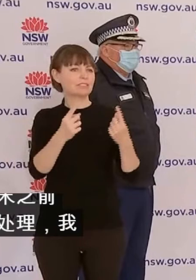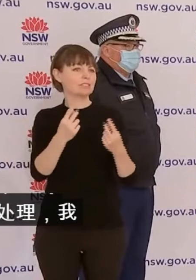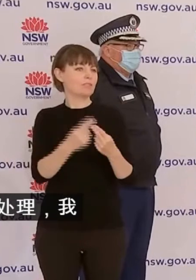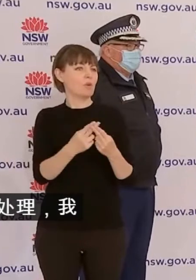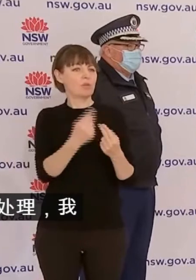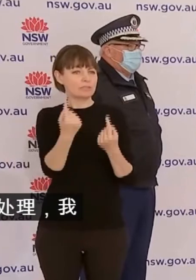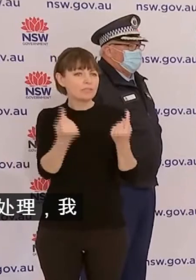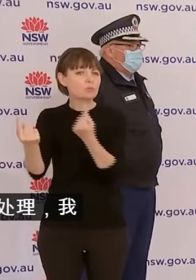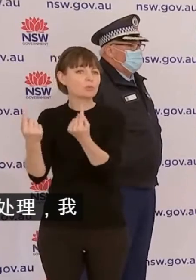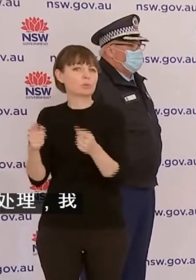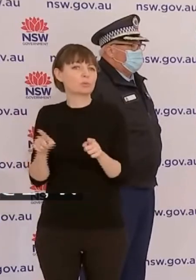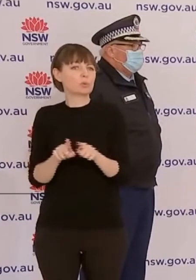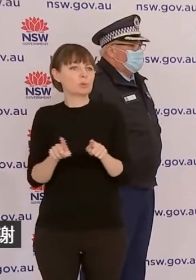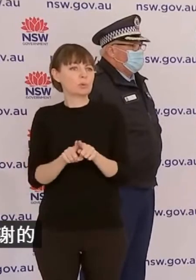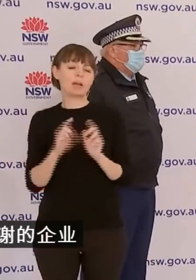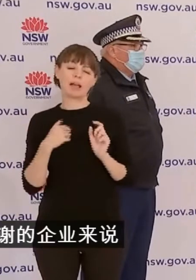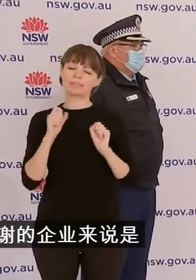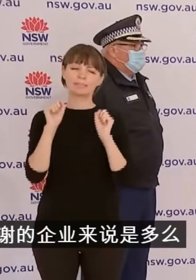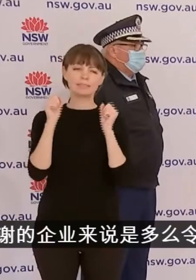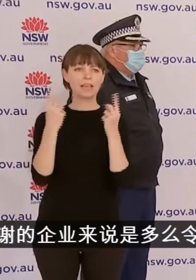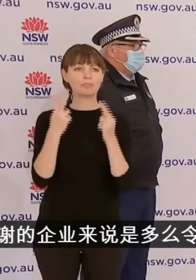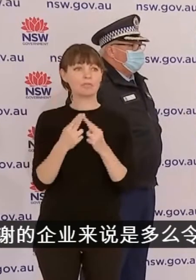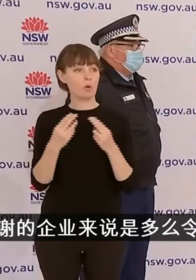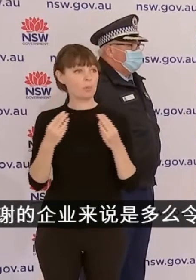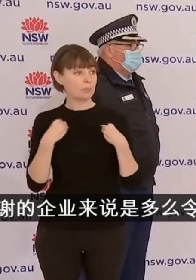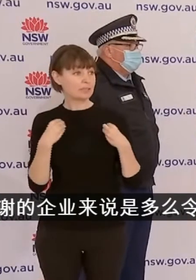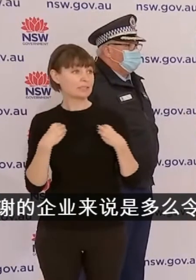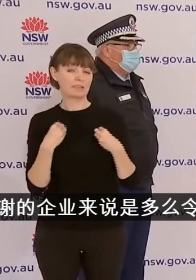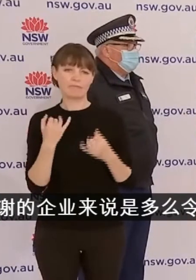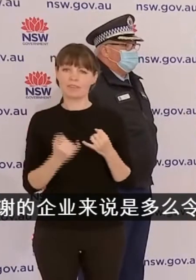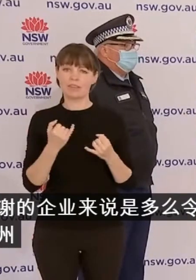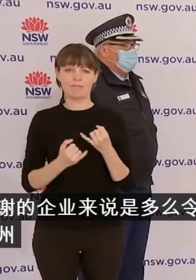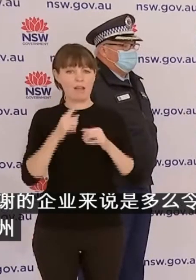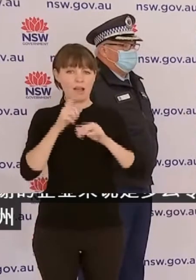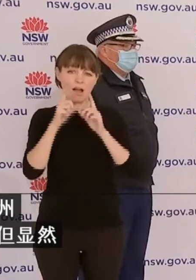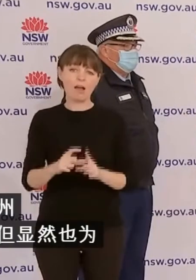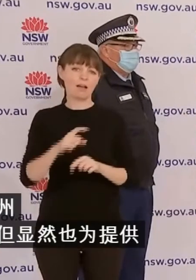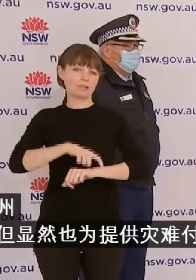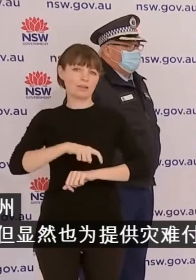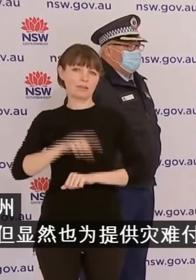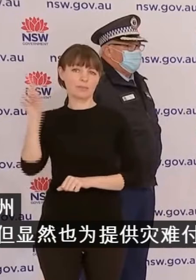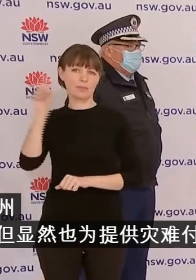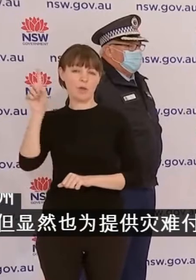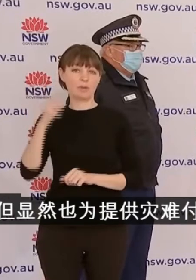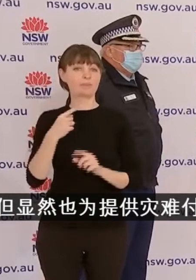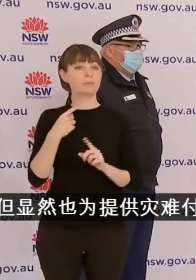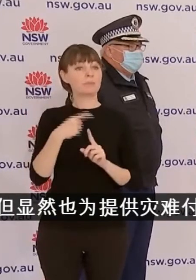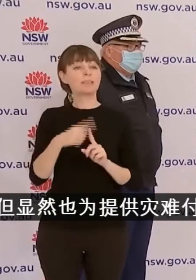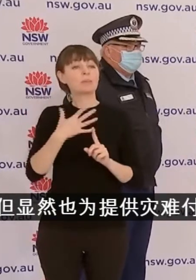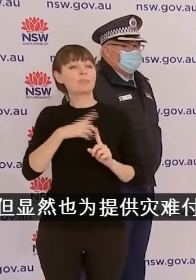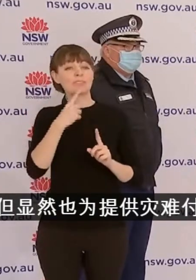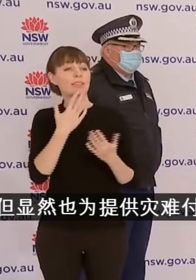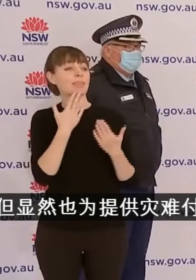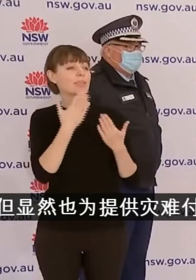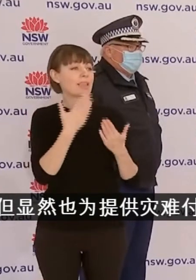And I appreciate how frustrating it has been for businesses. I want to thank Service New South Wales, but also obviously Services Australia that are providing the disaster